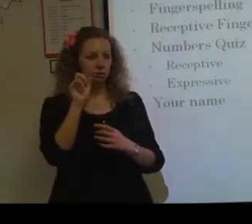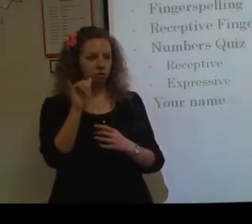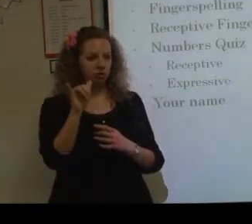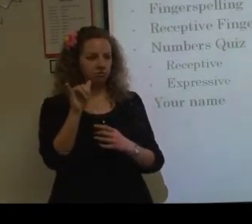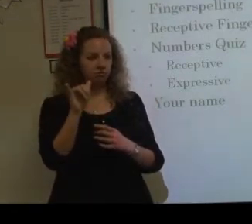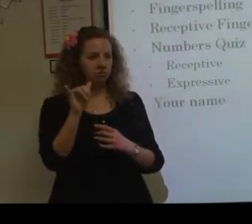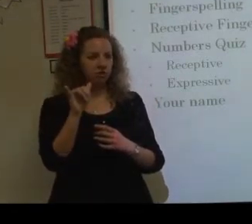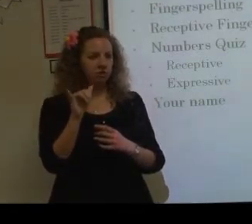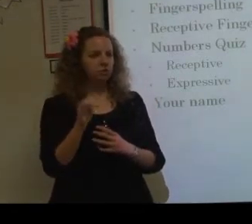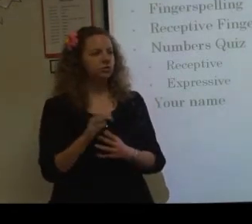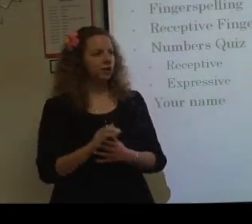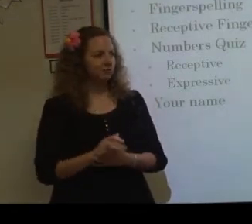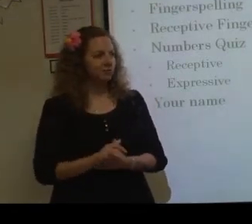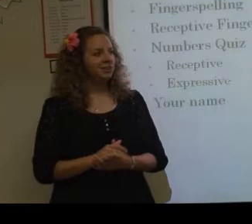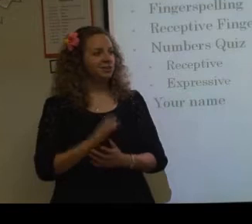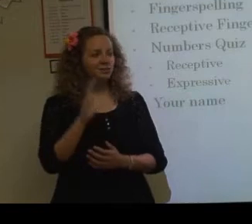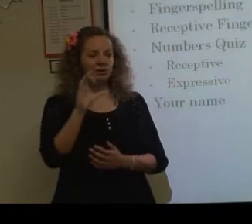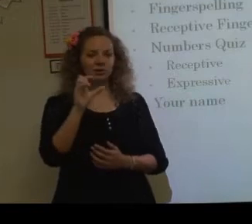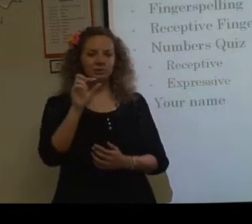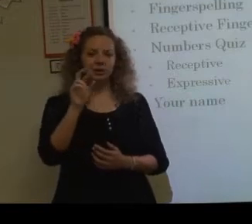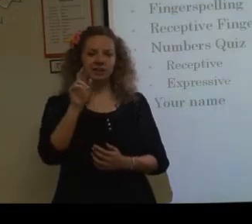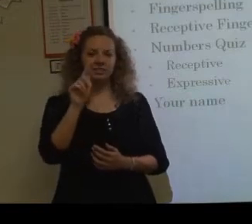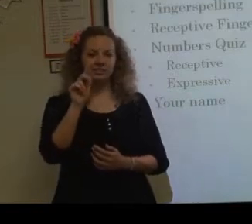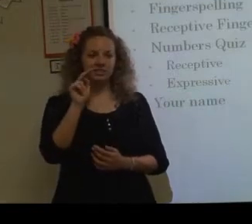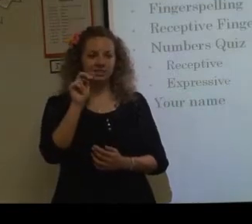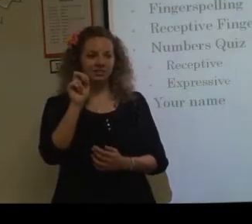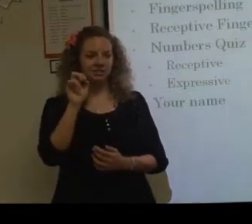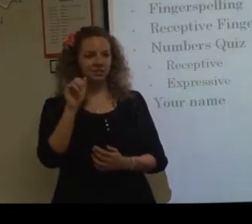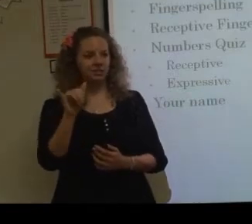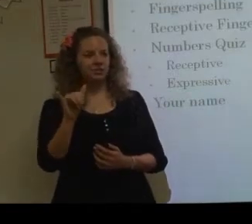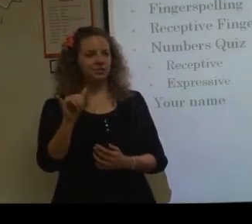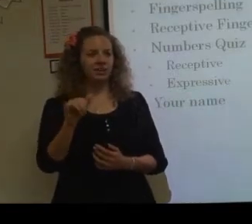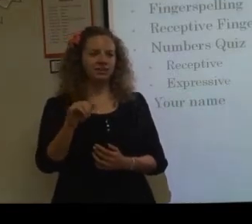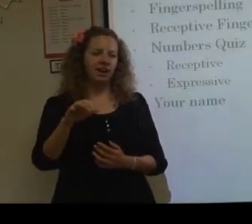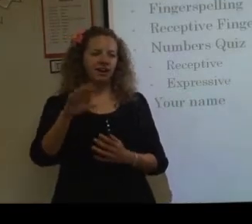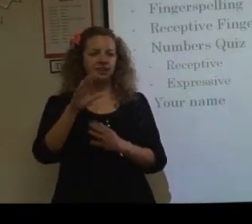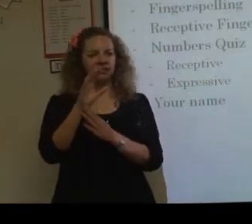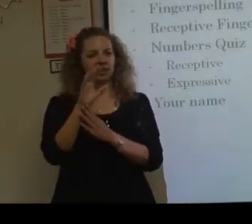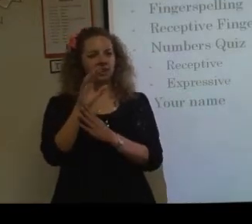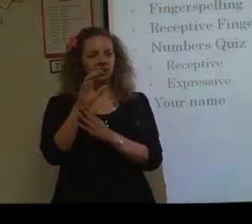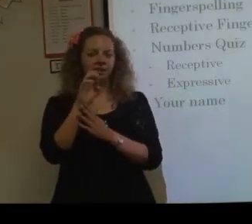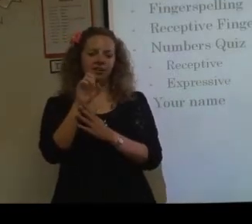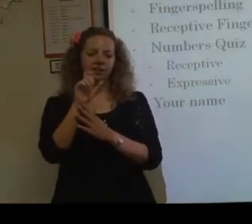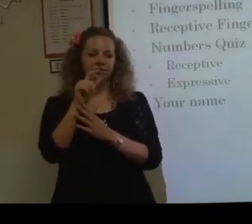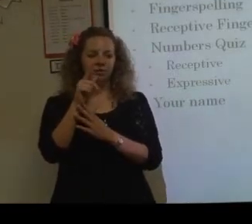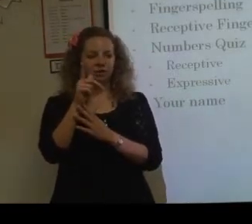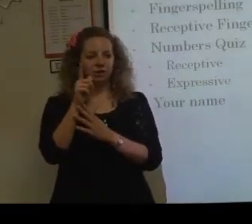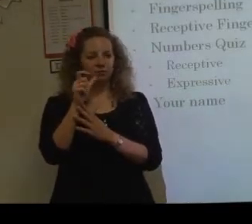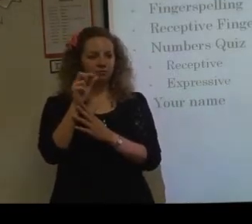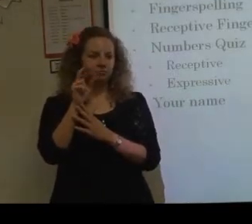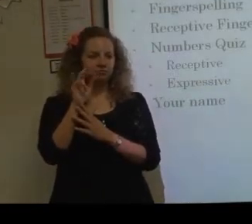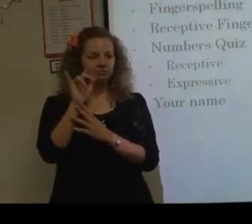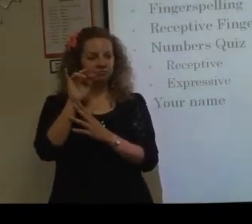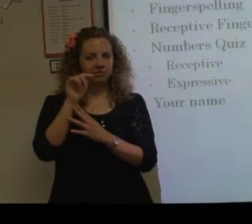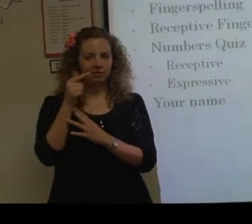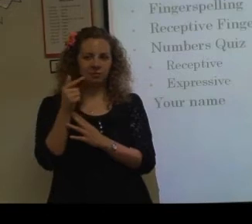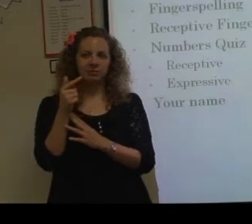motion. So if you can just practice going through like that and like, you know, different ones